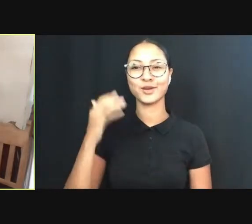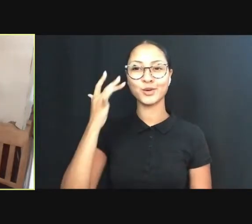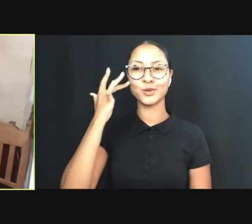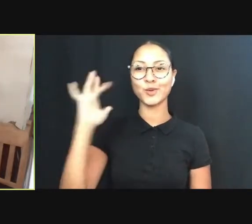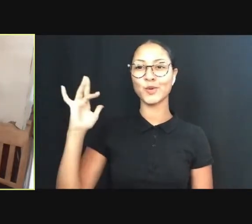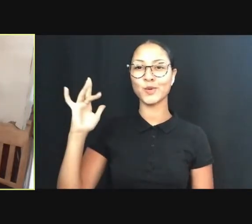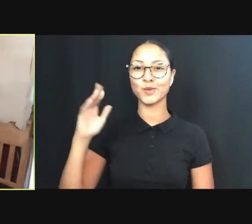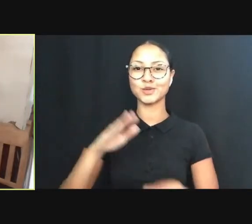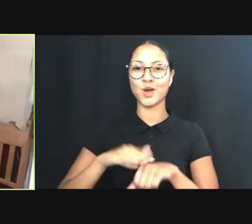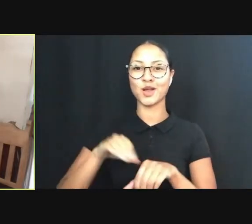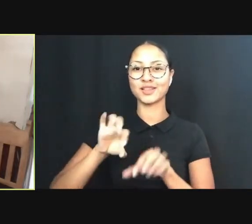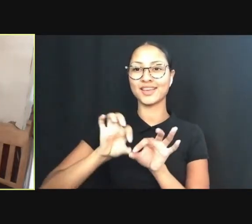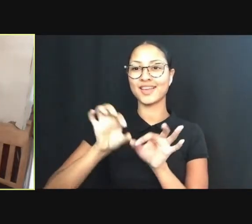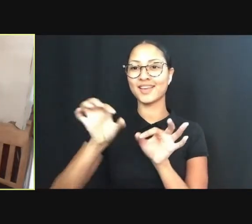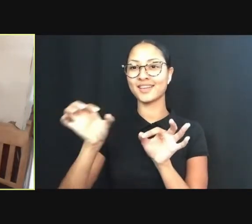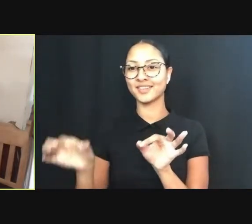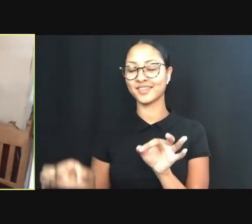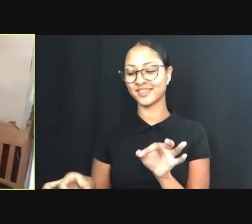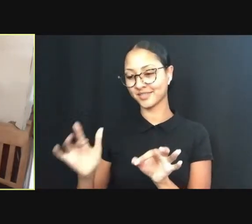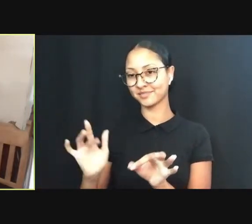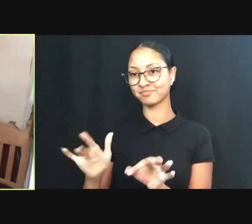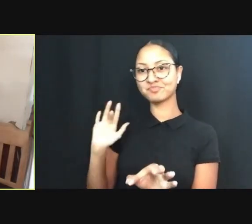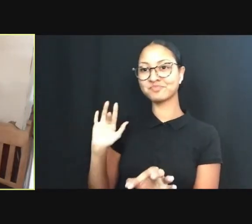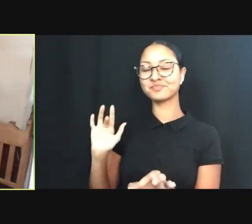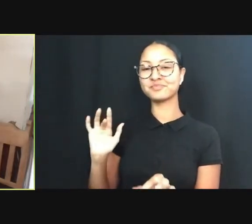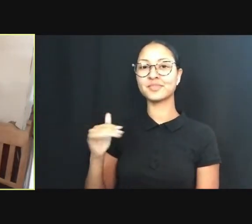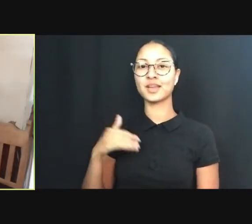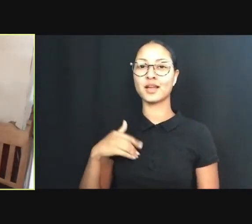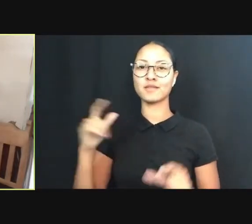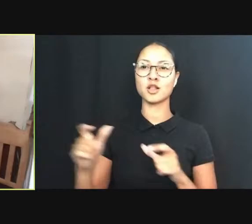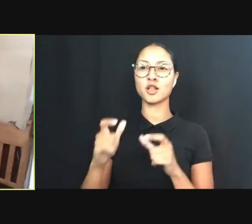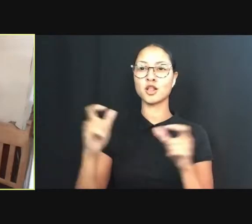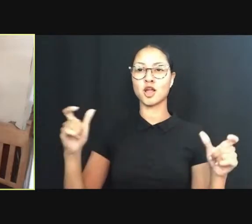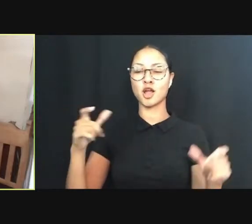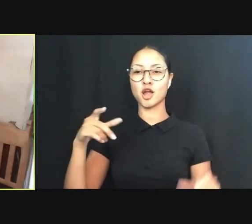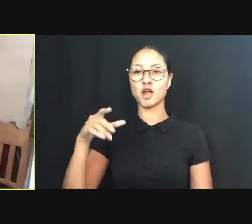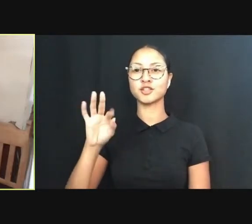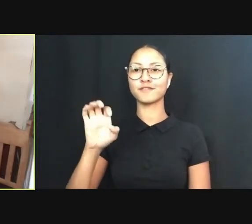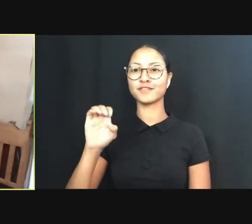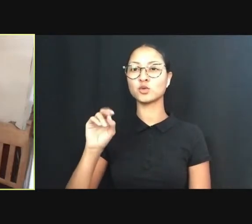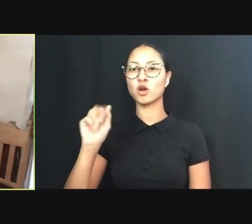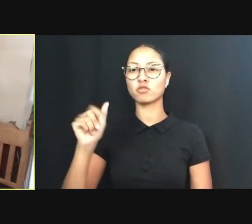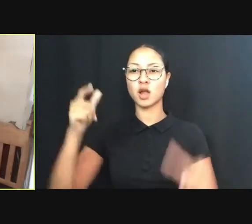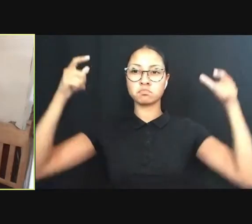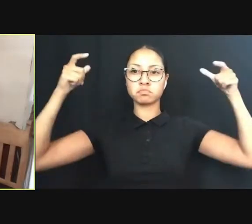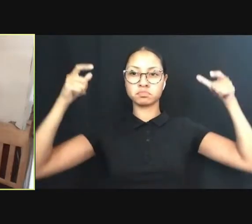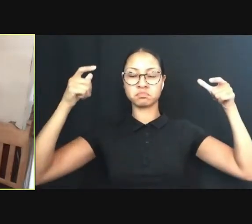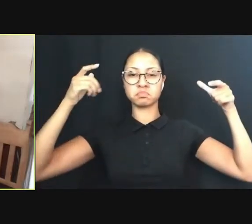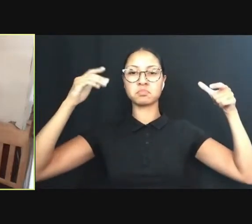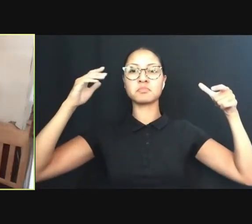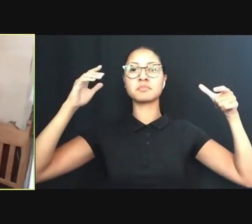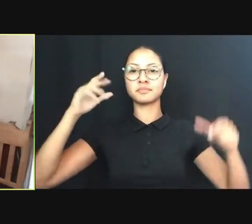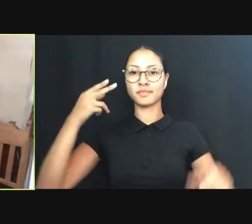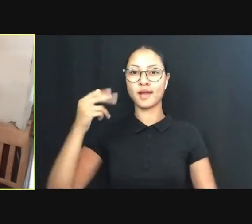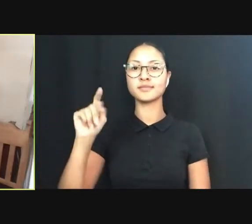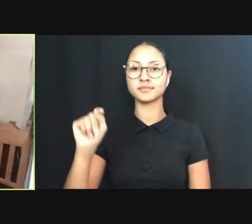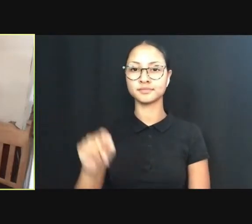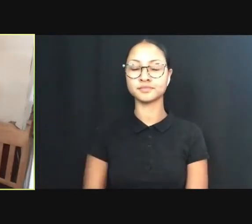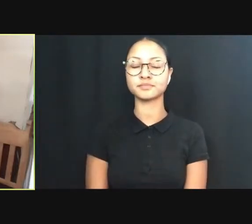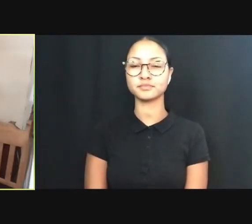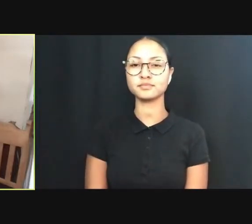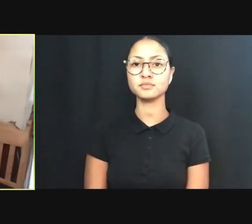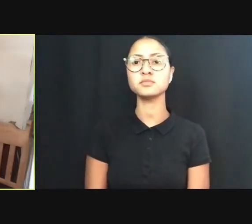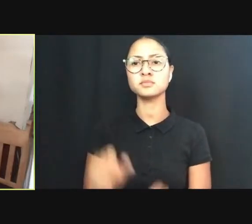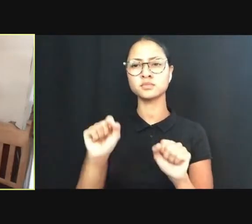I'm wearing a large green fedora. You may call me by my name when you refer to me, or